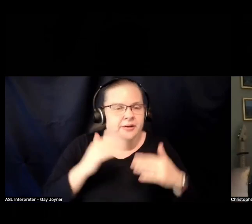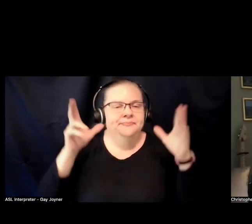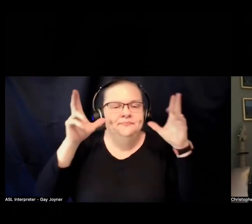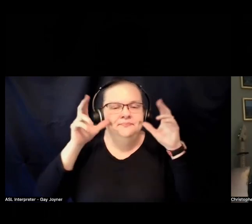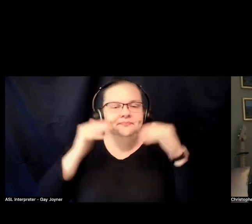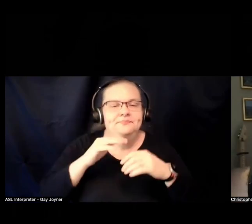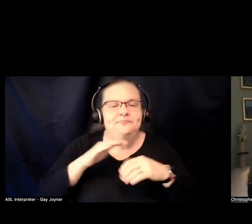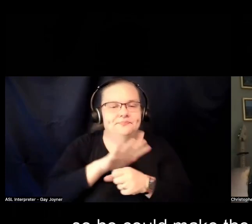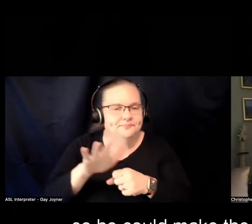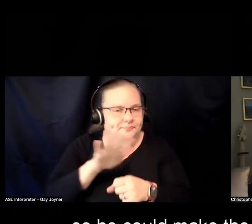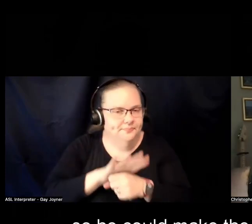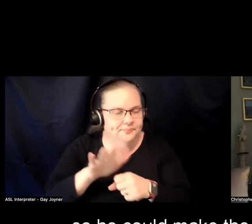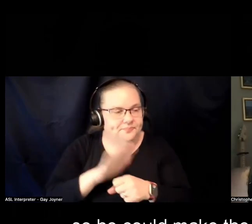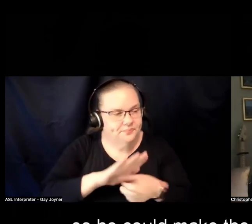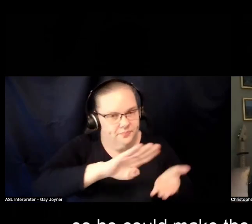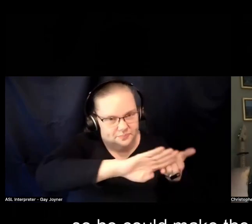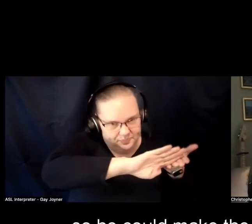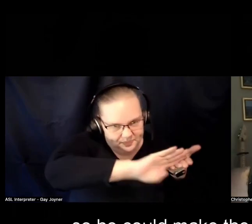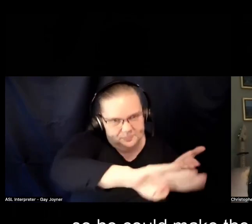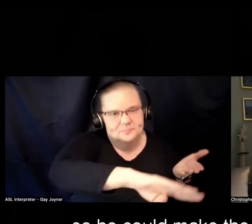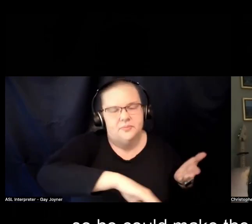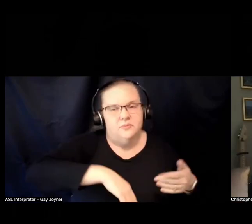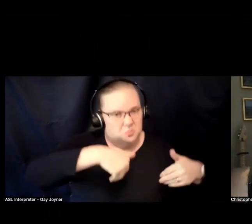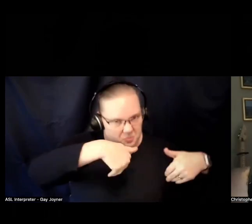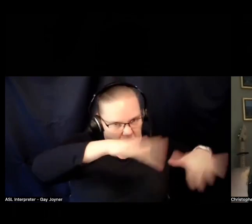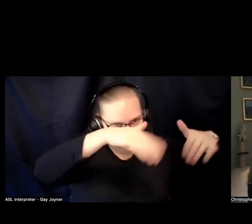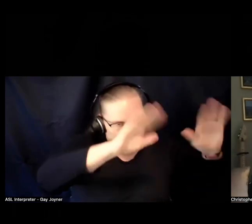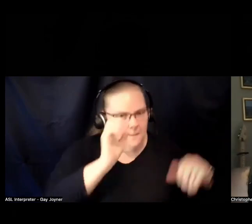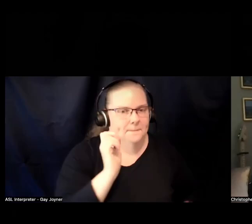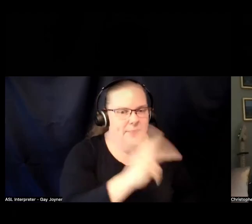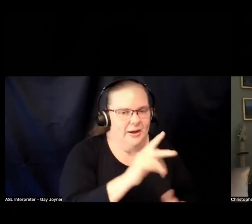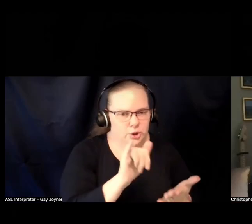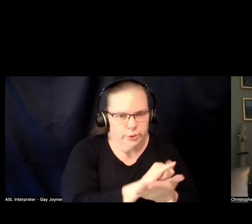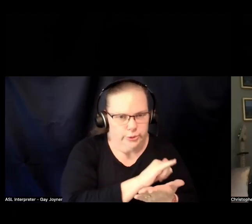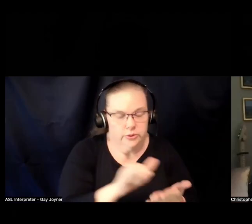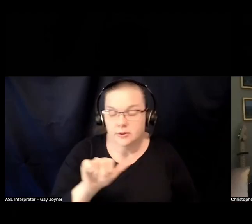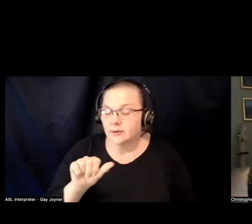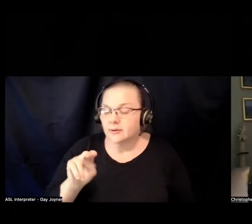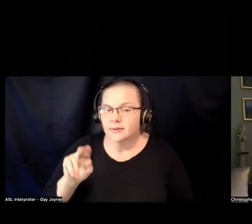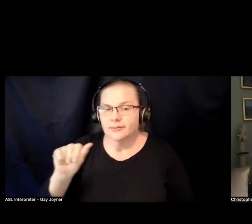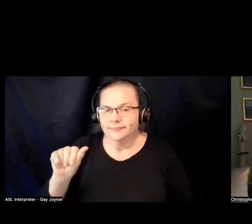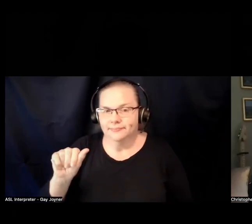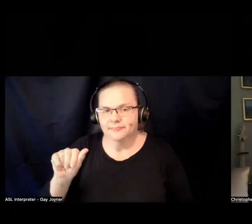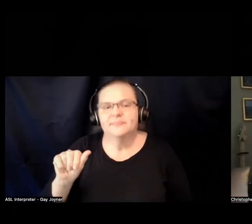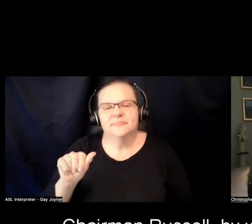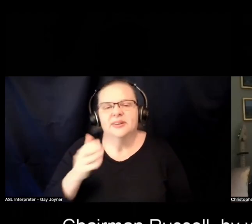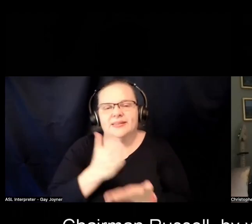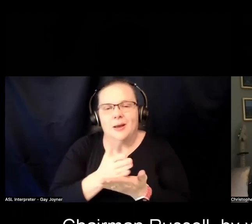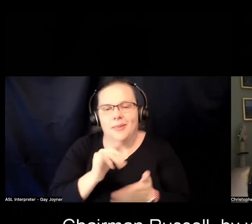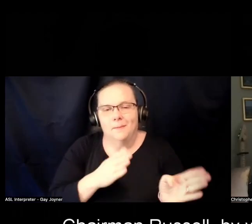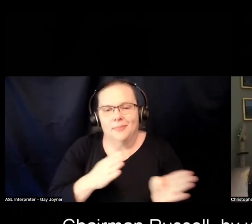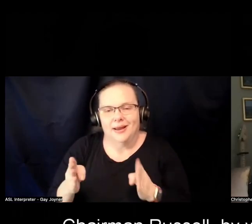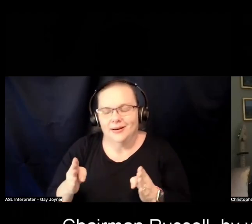were ready to dismiss De Sola so he could make the 4:00 train back to New York. Anna, however, put an end to that plan.